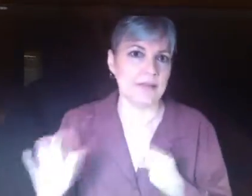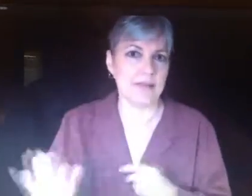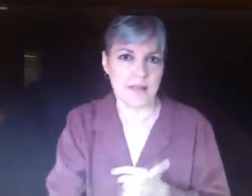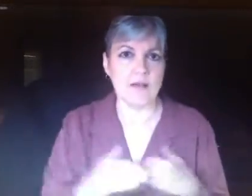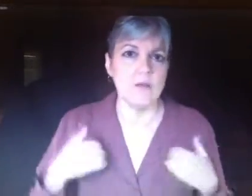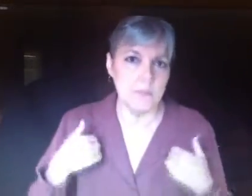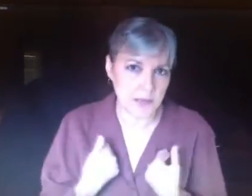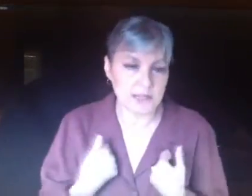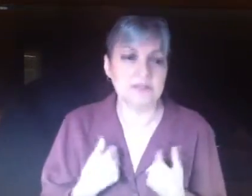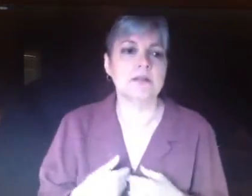cherish their animals.